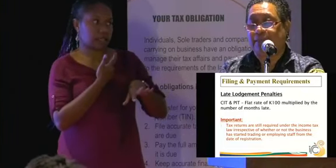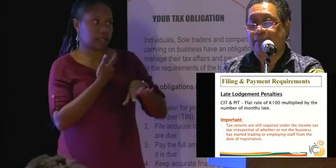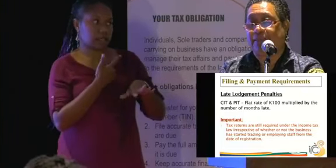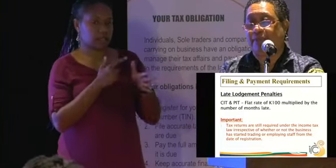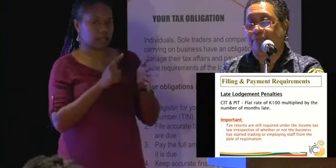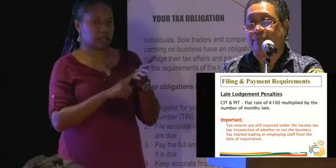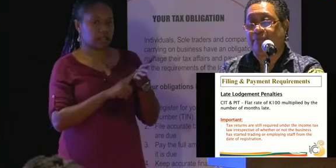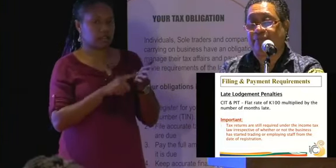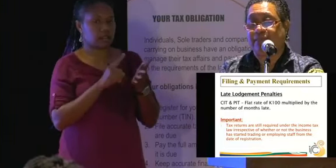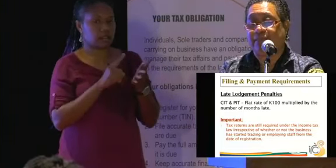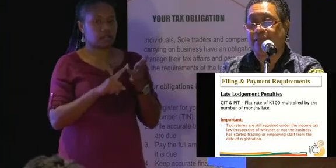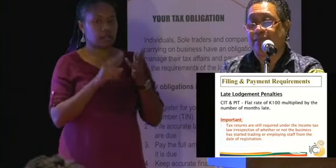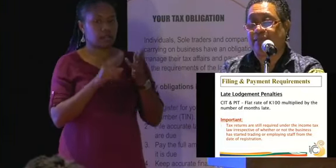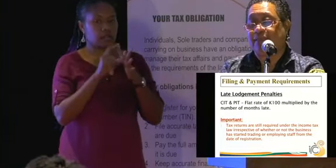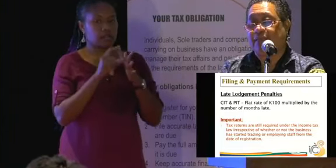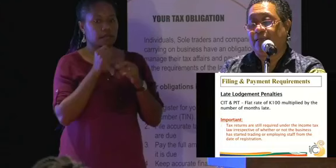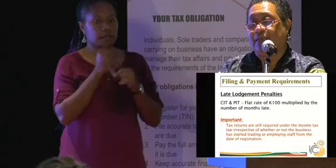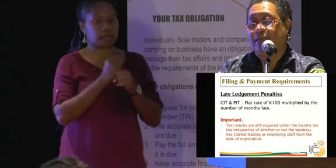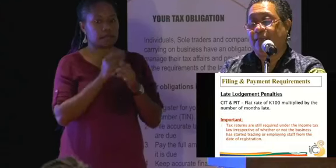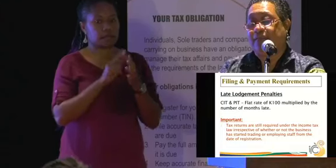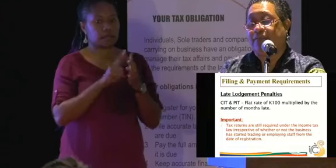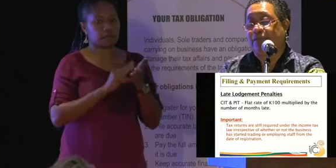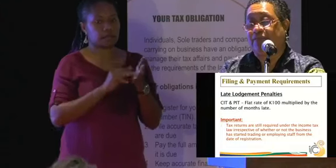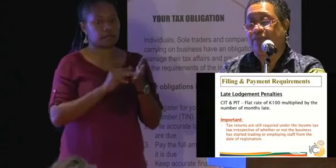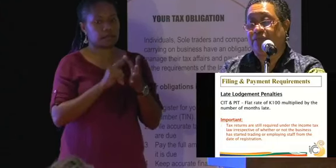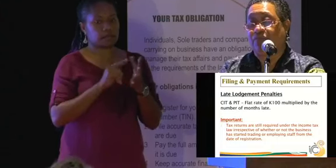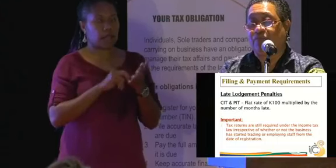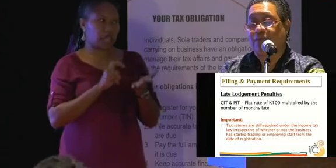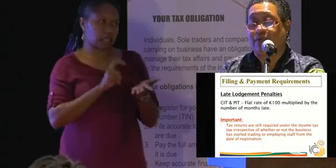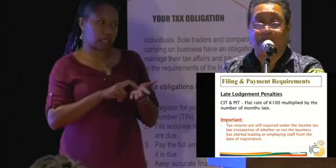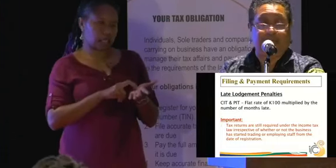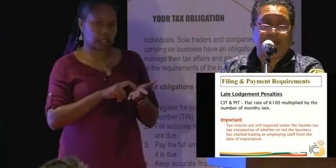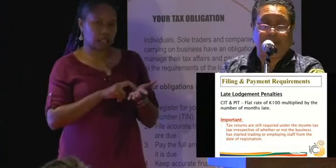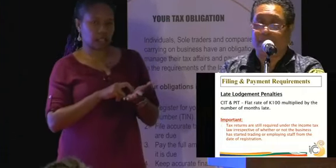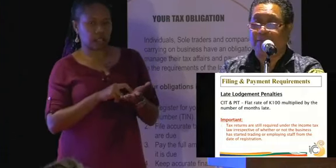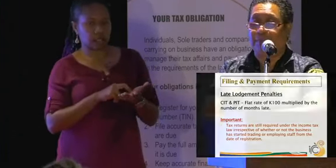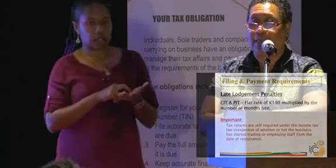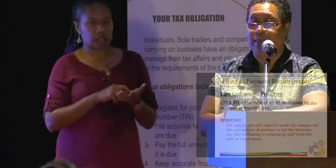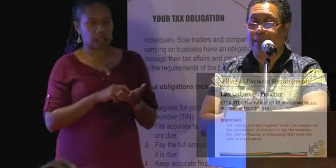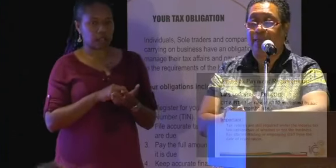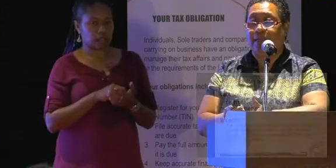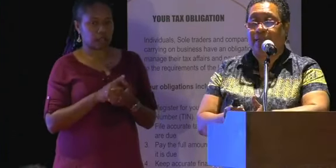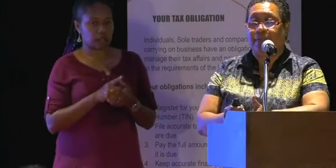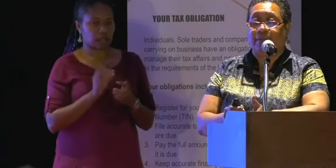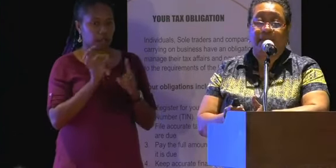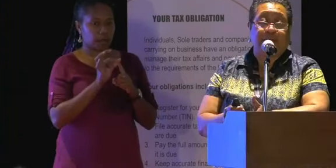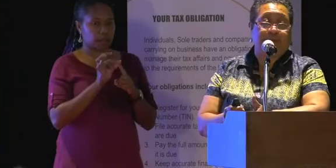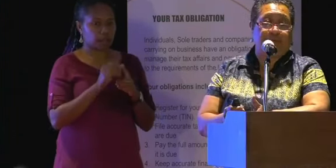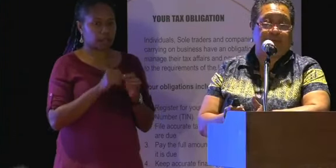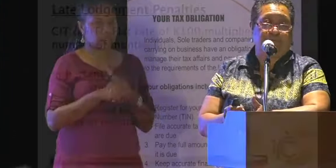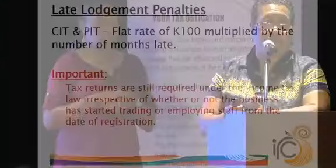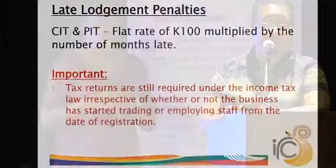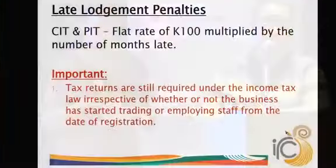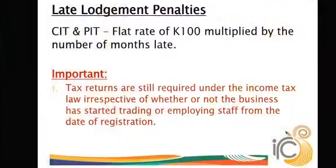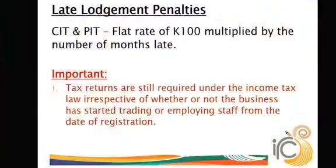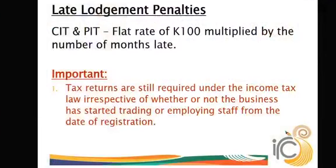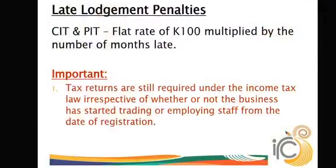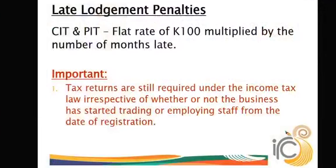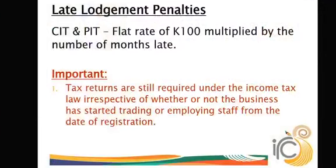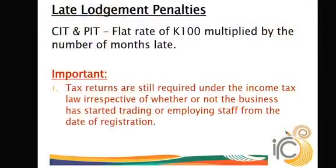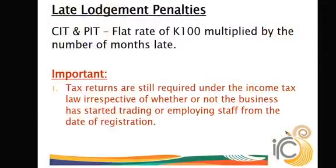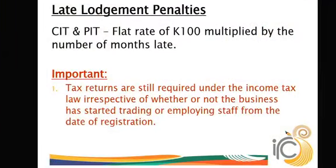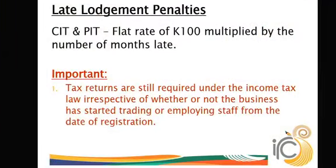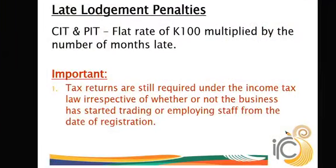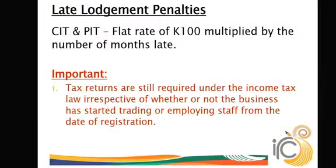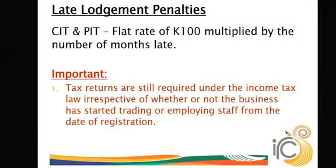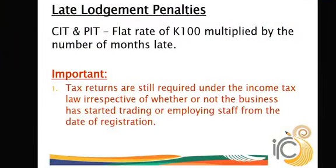income tax returns, and it's a flat rate of 100 Kina multiplied by the number of months